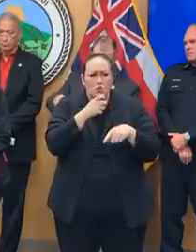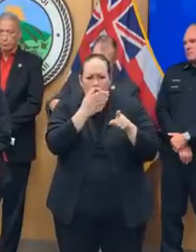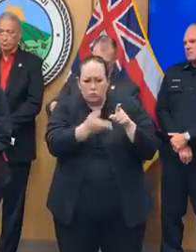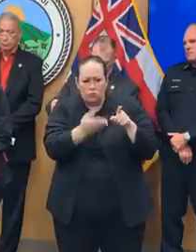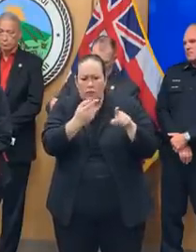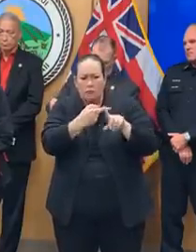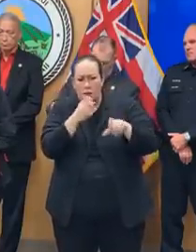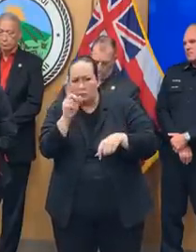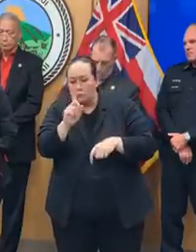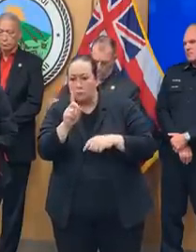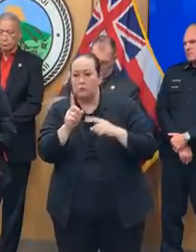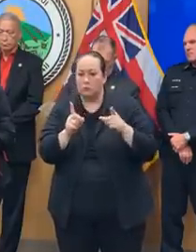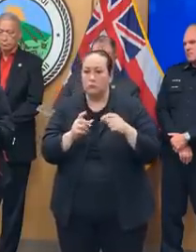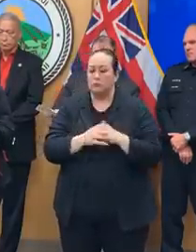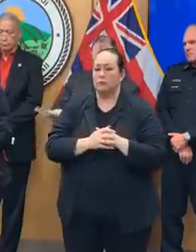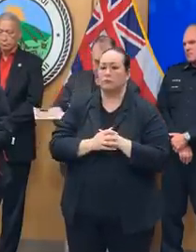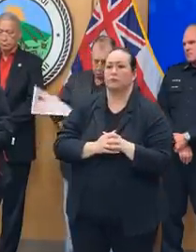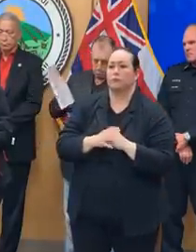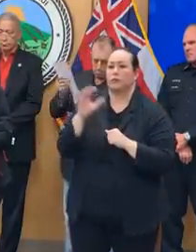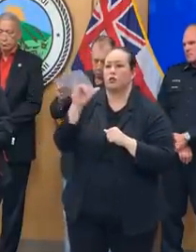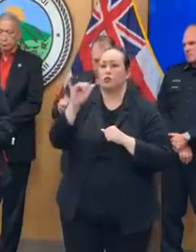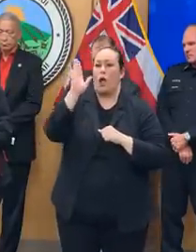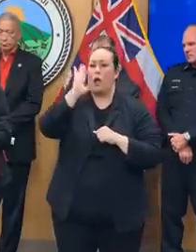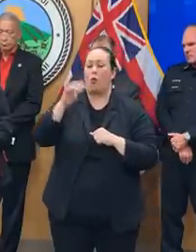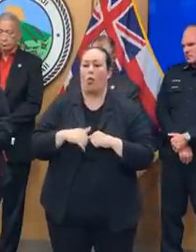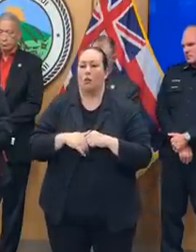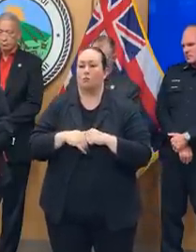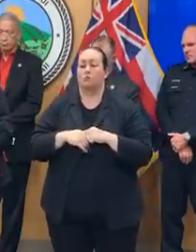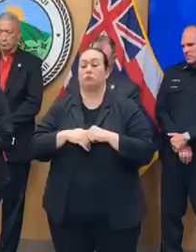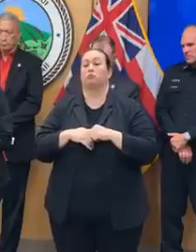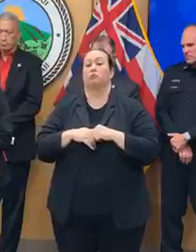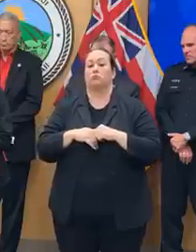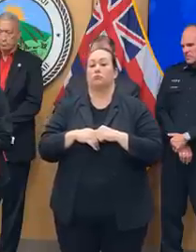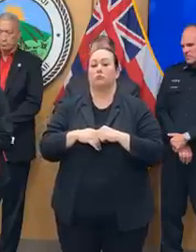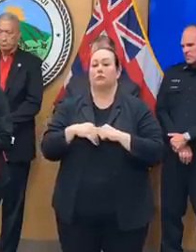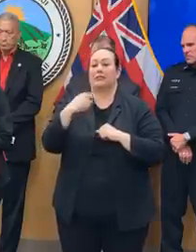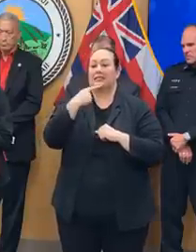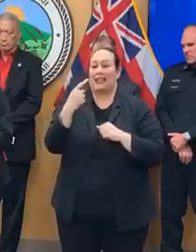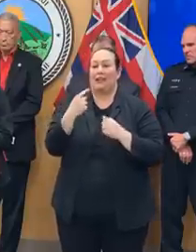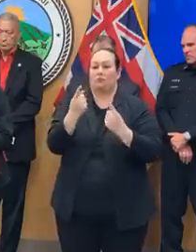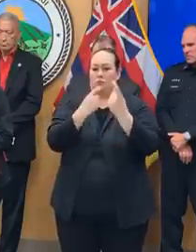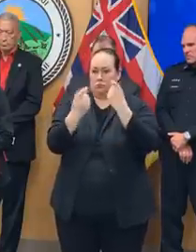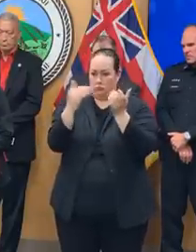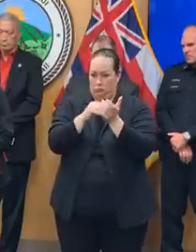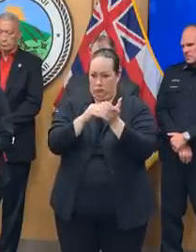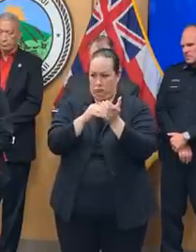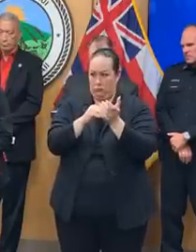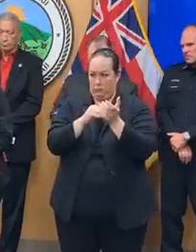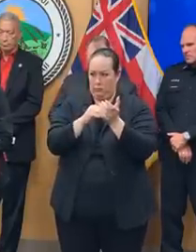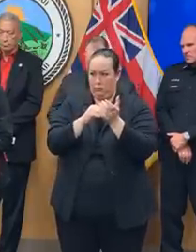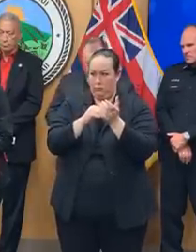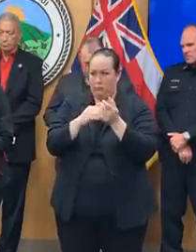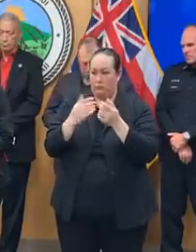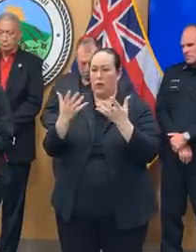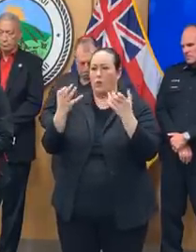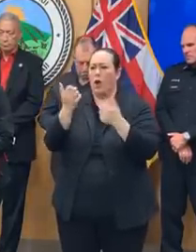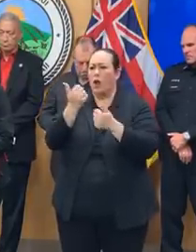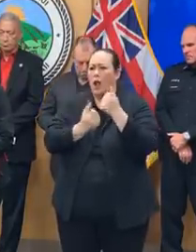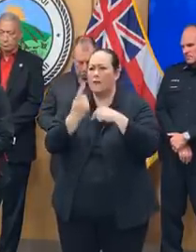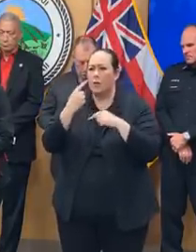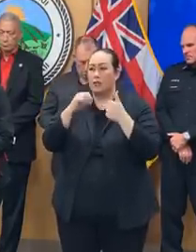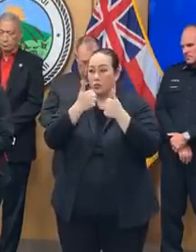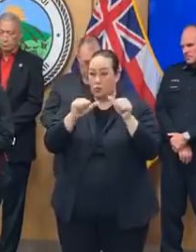with asking your question. I will also repeat the question to ensure clear communications. In the spirit of allowing everyone in attendance